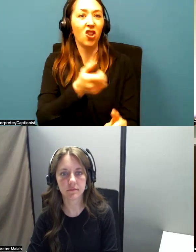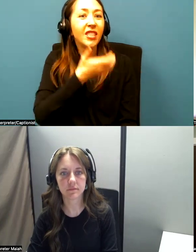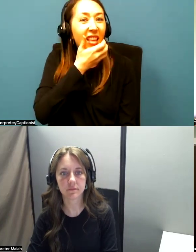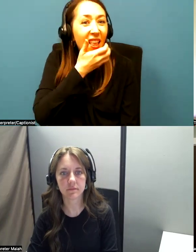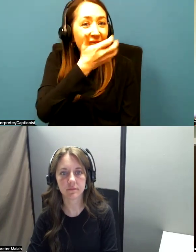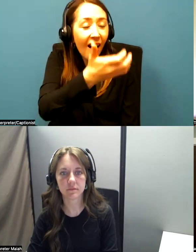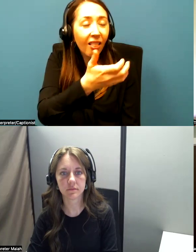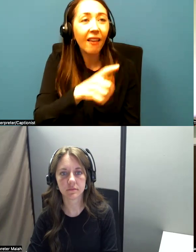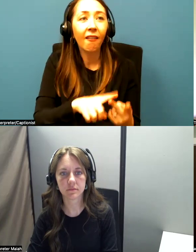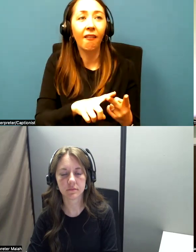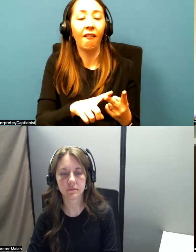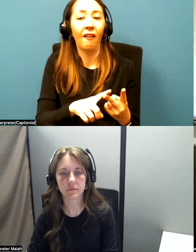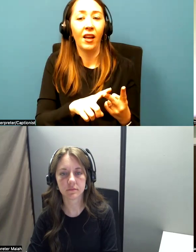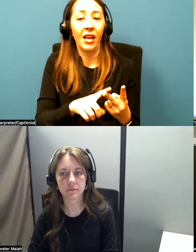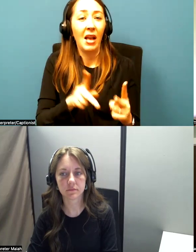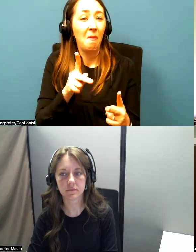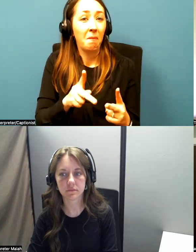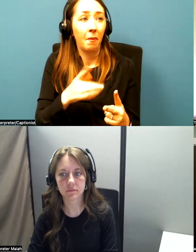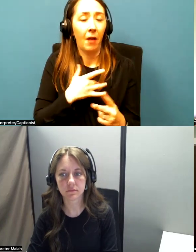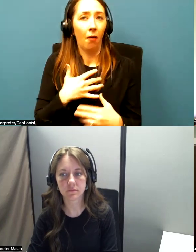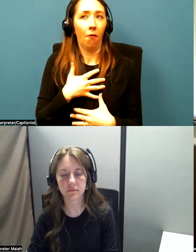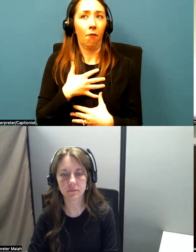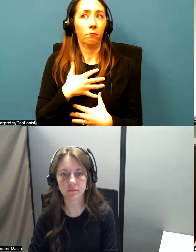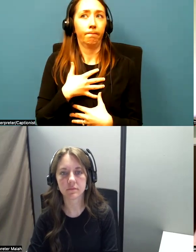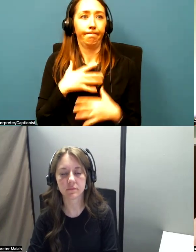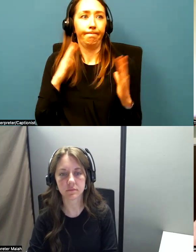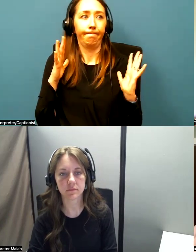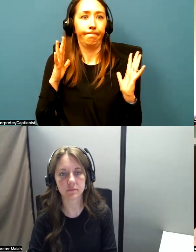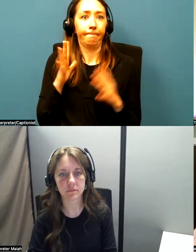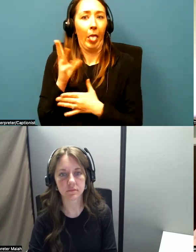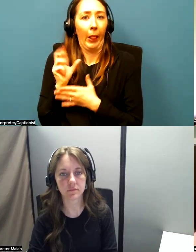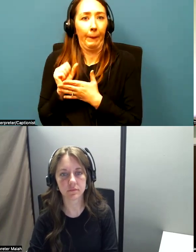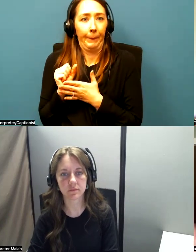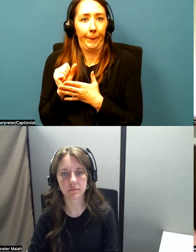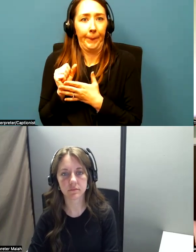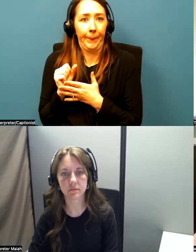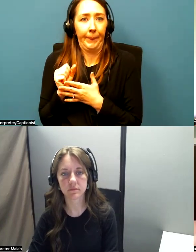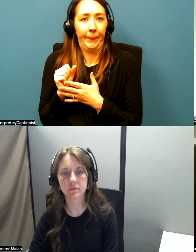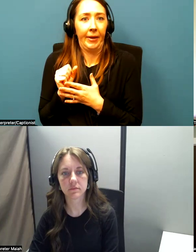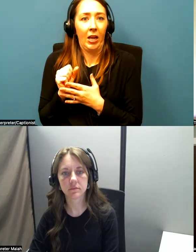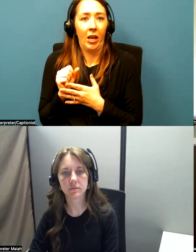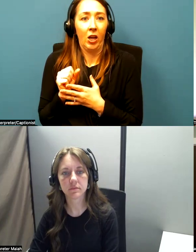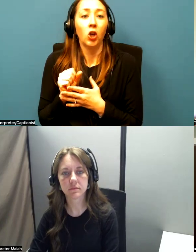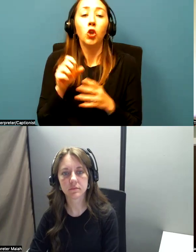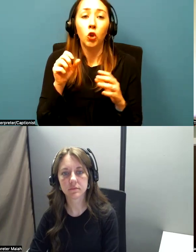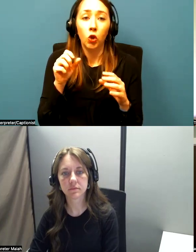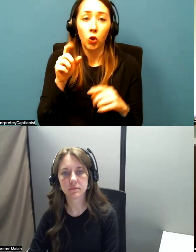and people were scared, and there you can have productivity, you get stuff done.